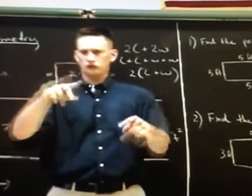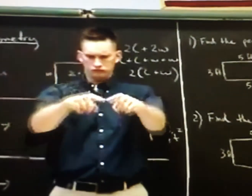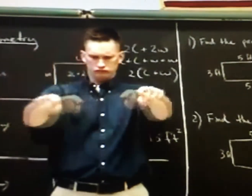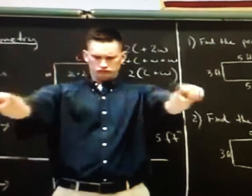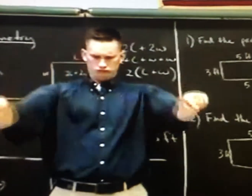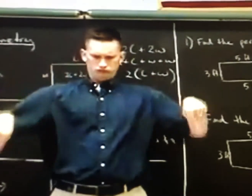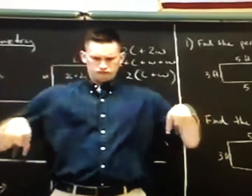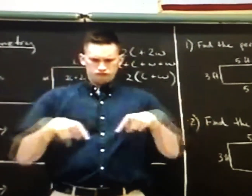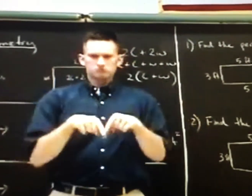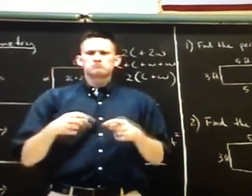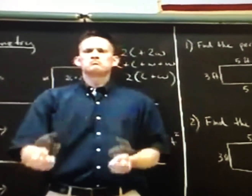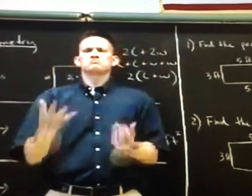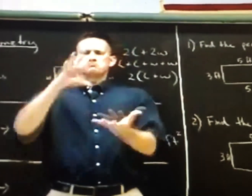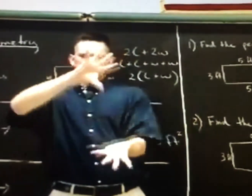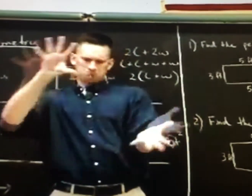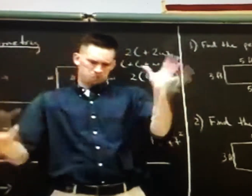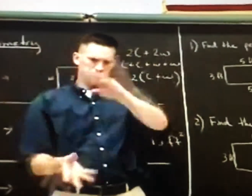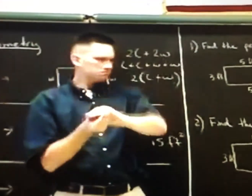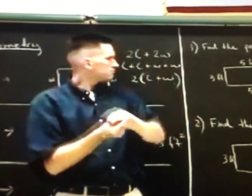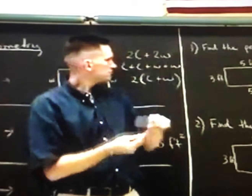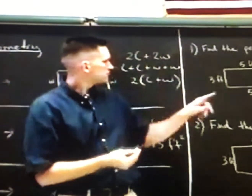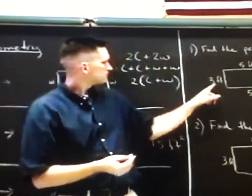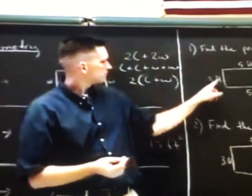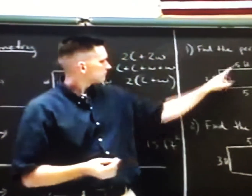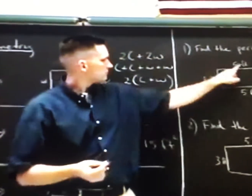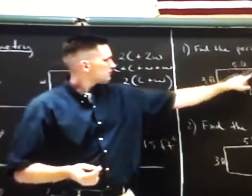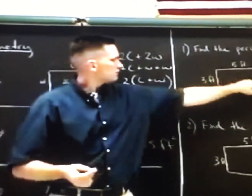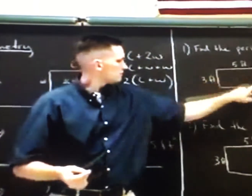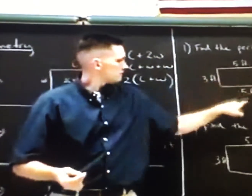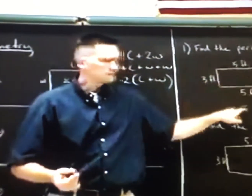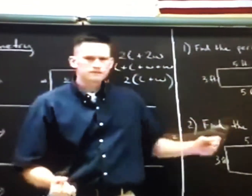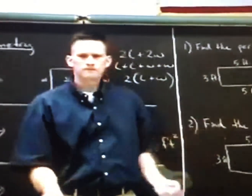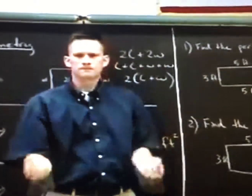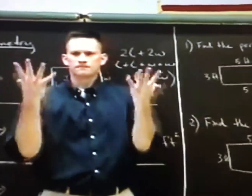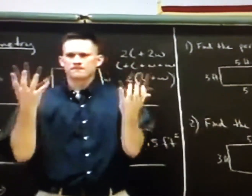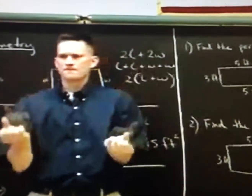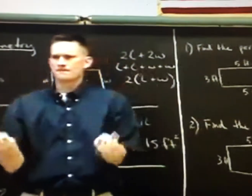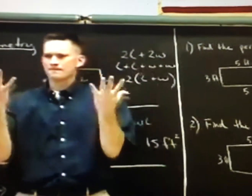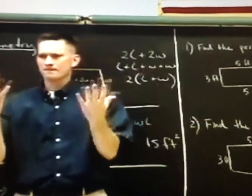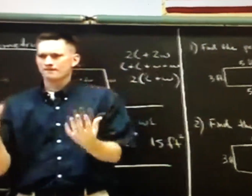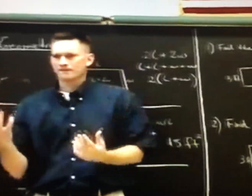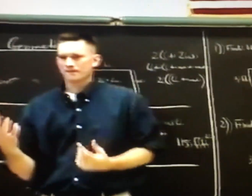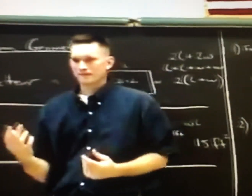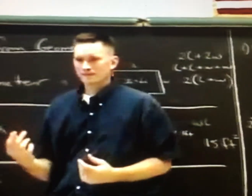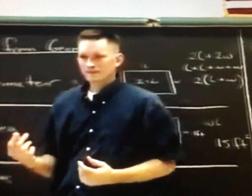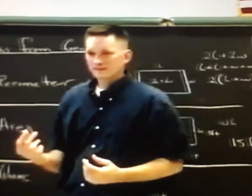Let's find parameter. parameter for this rectangle here. What do you get?